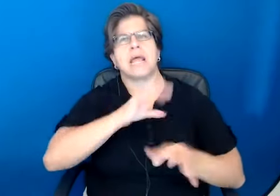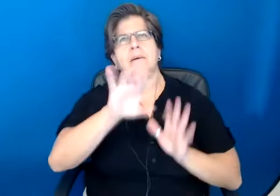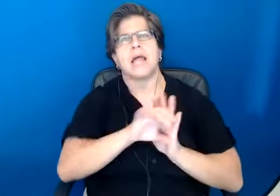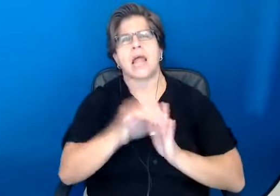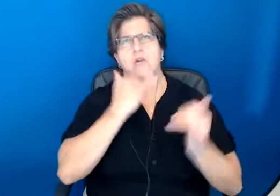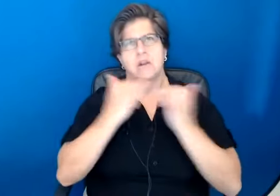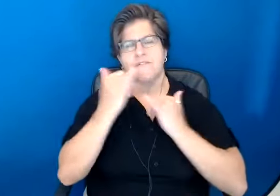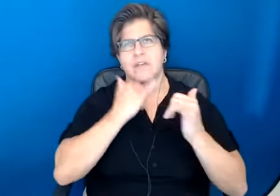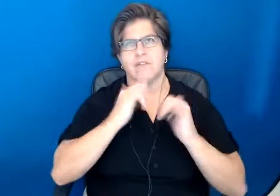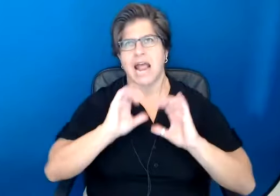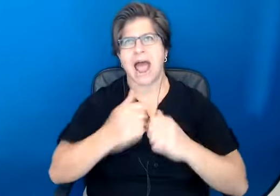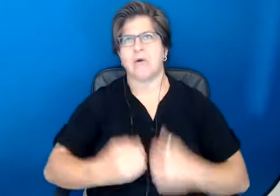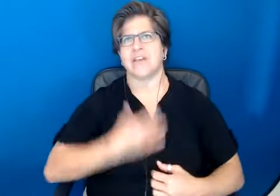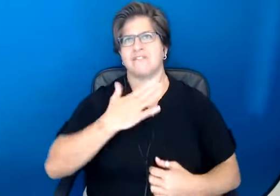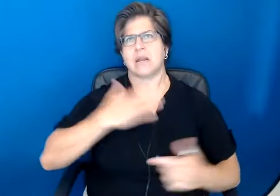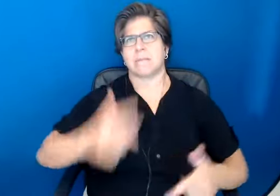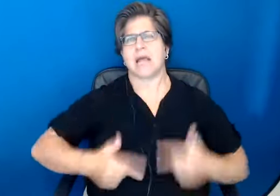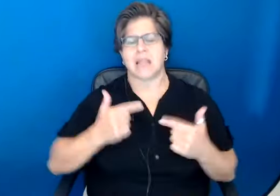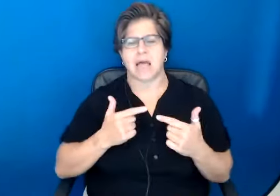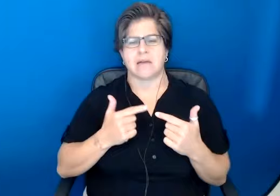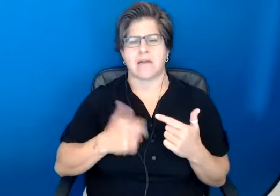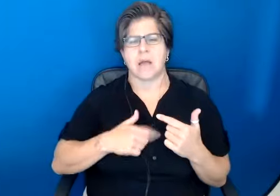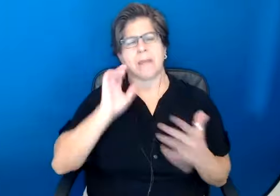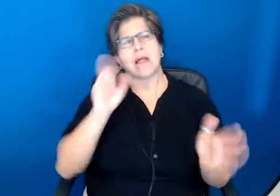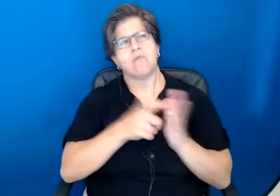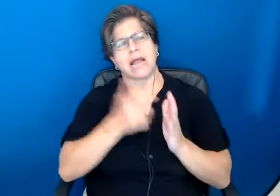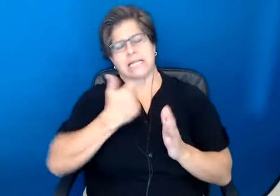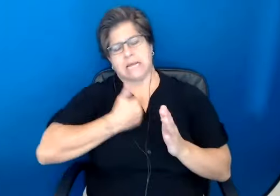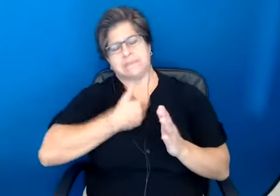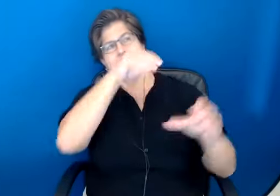everybody out. Some people would say they use the alcoholism to keep people